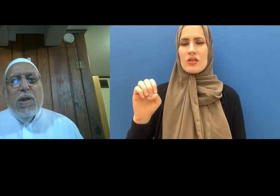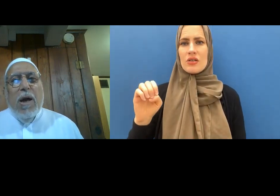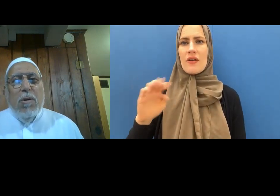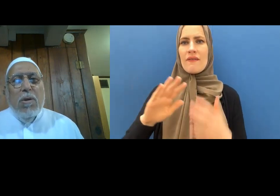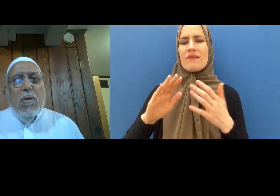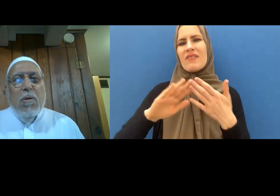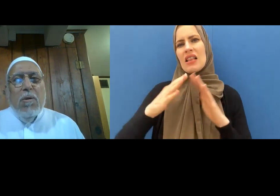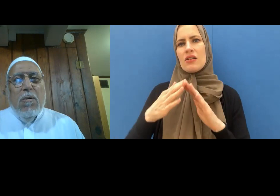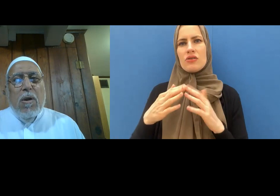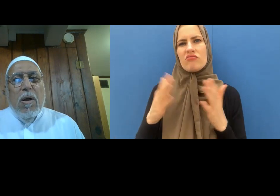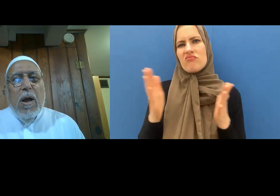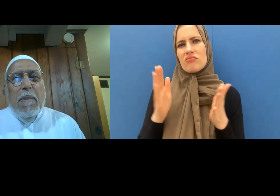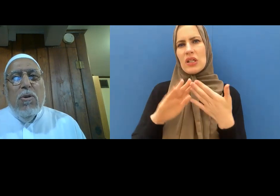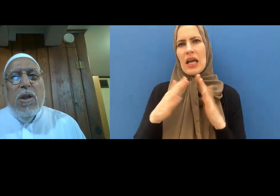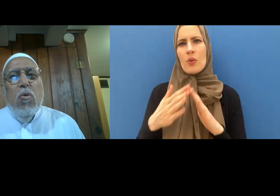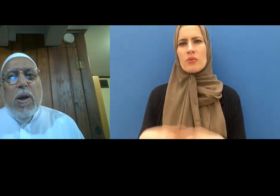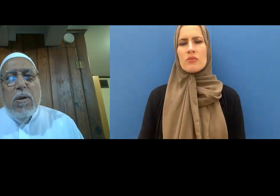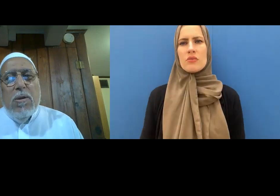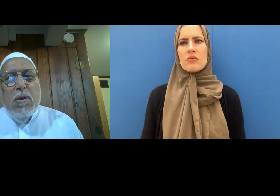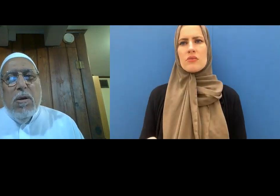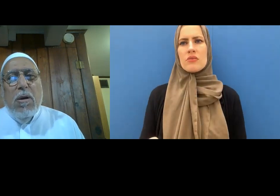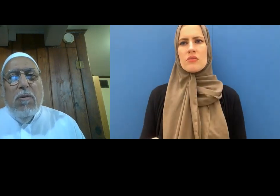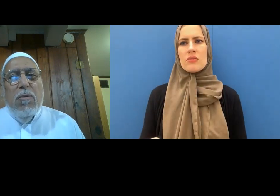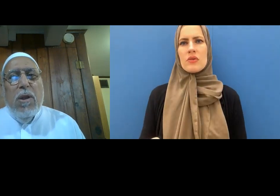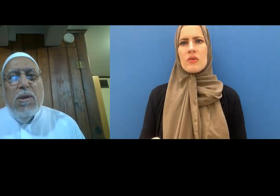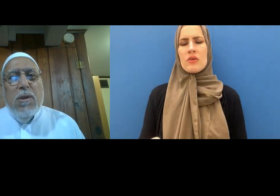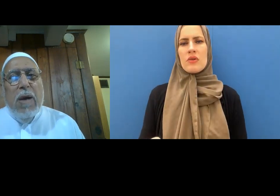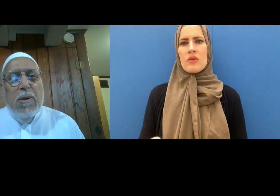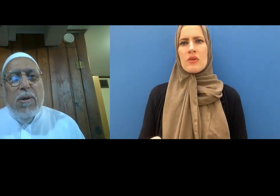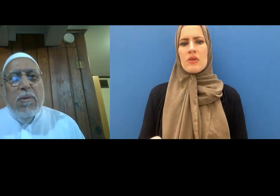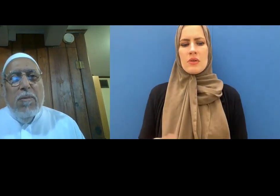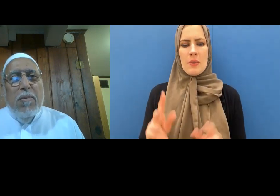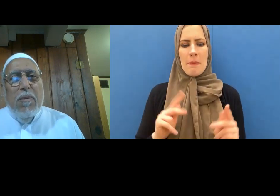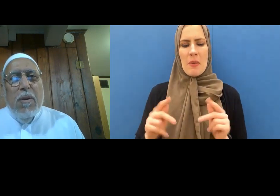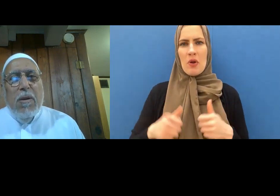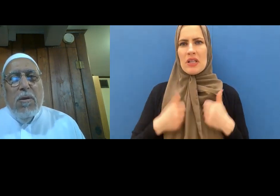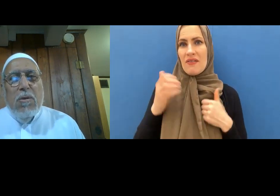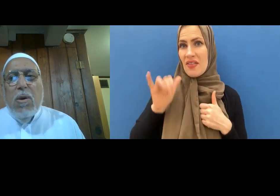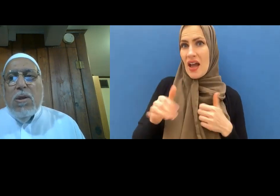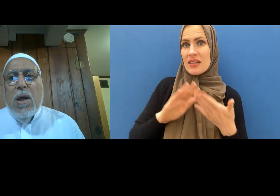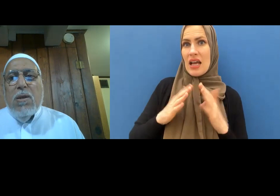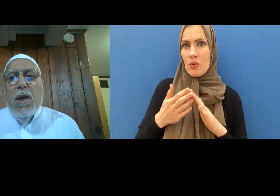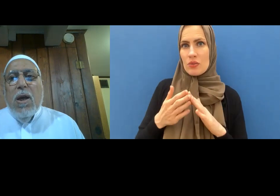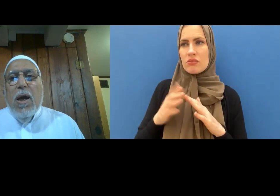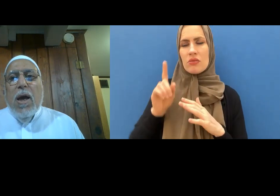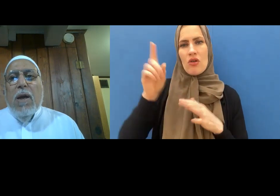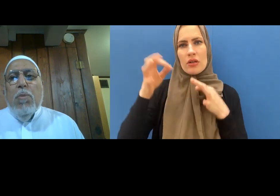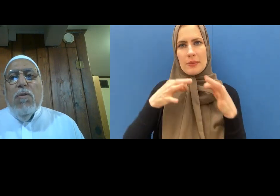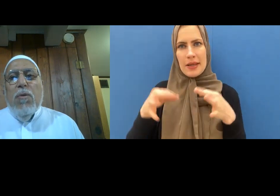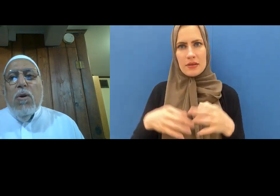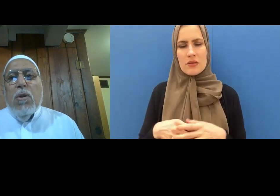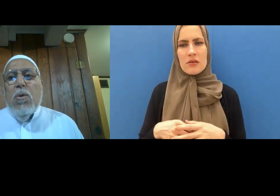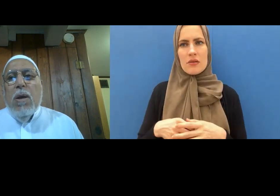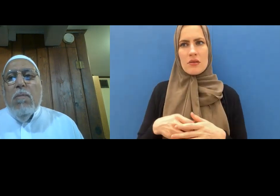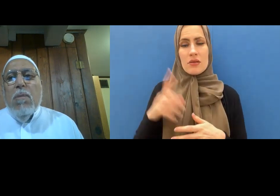or a town, about the dwellers of this town. So He says, and